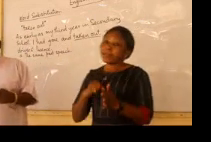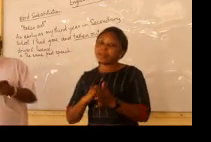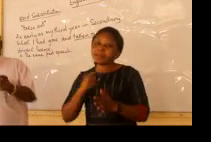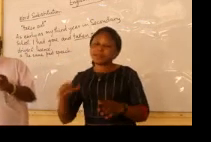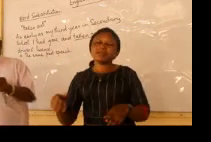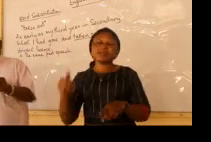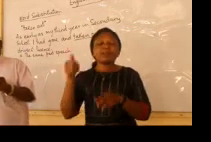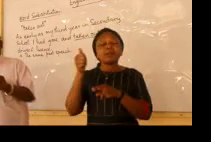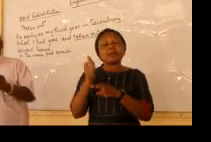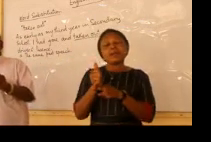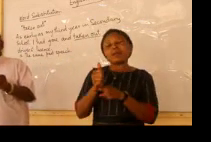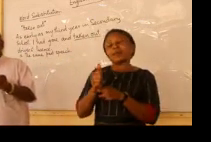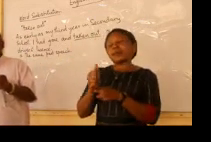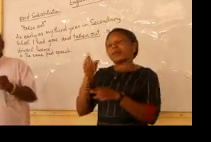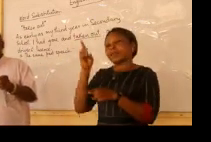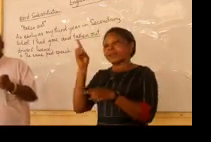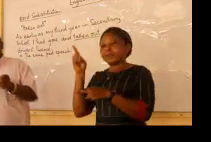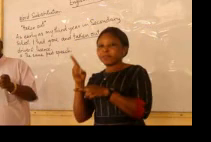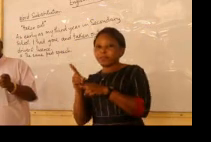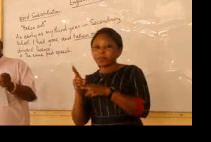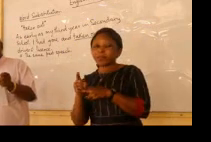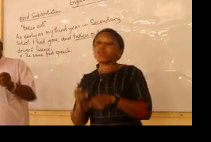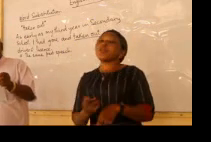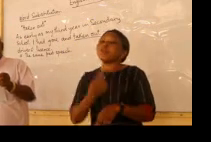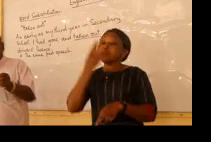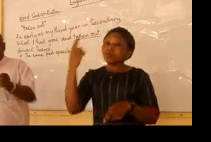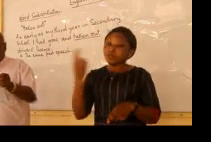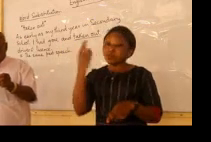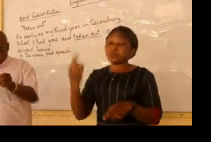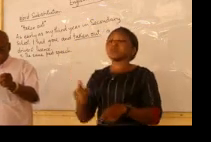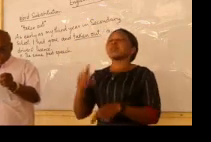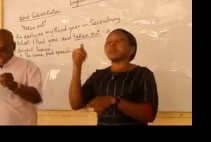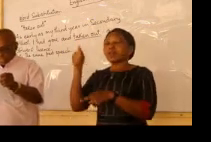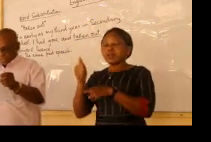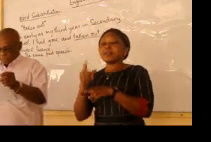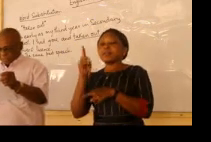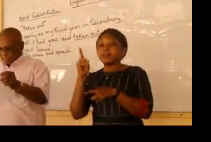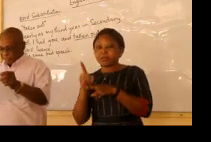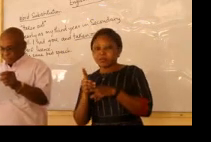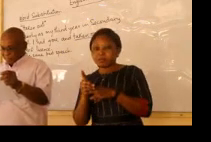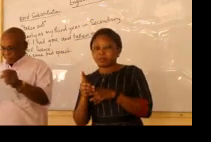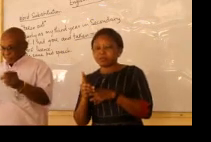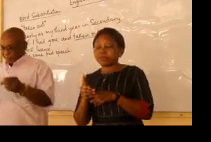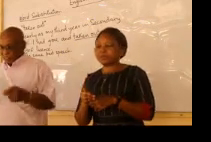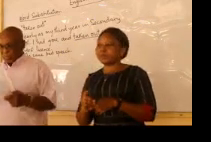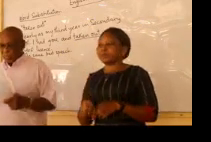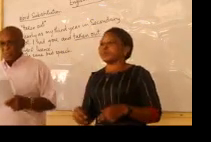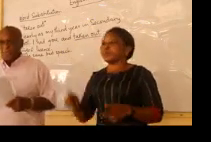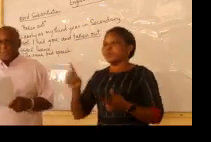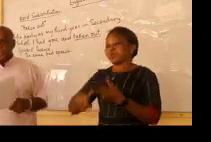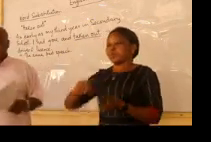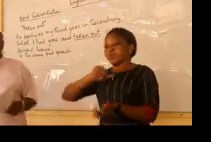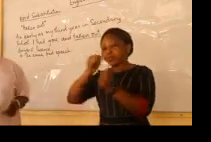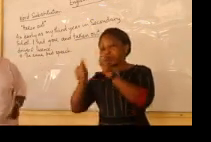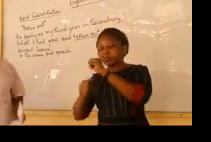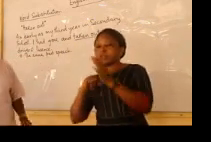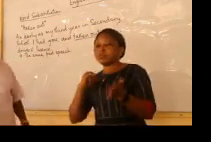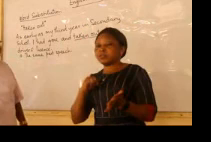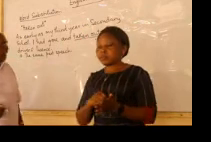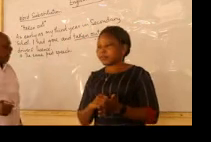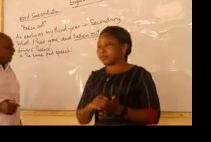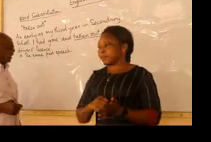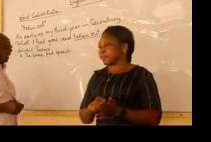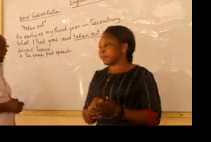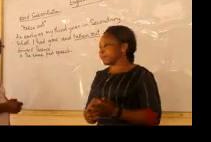to replace it. If it is an adjective, you use an adjective to replace it.